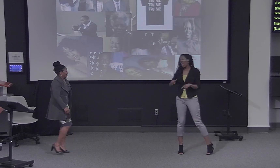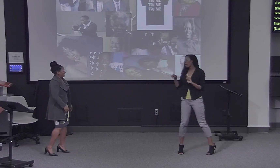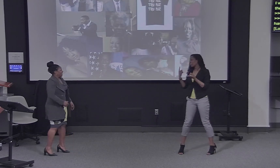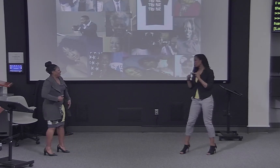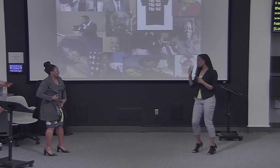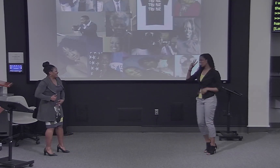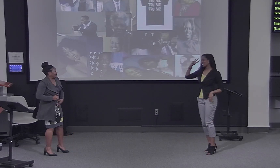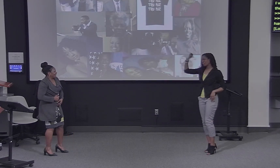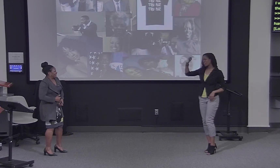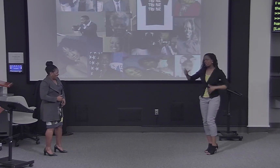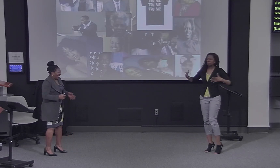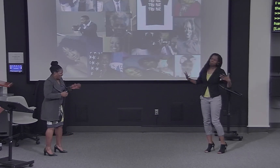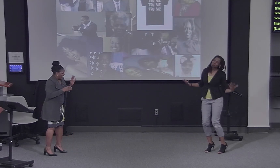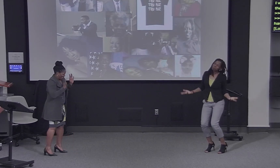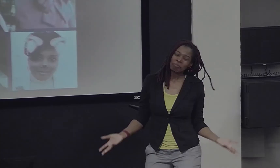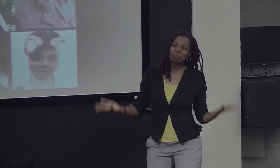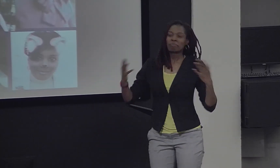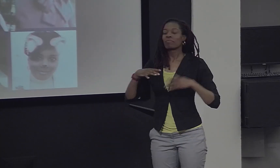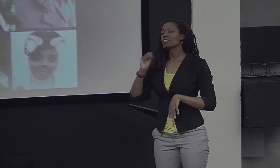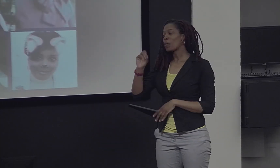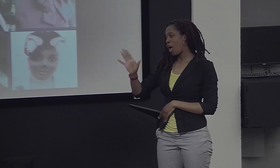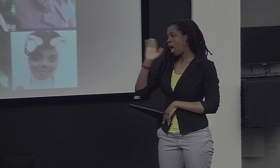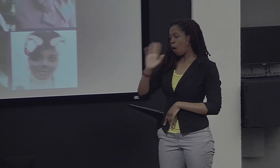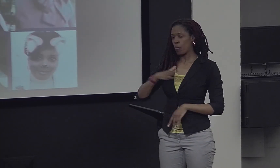I know. It happens when you're 6 feet tall.